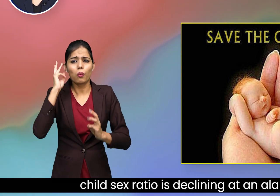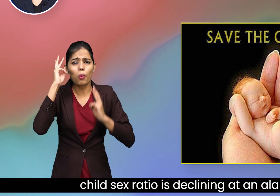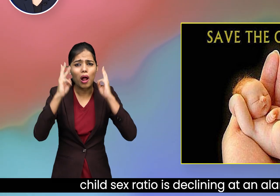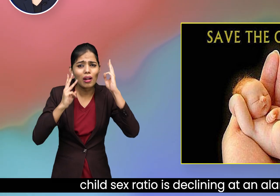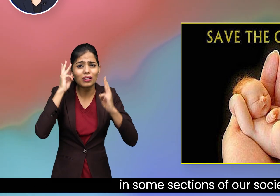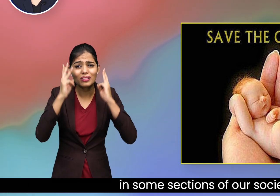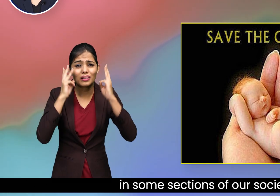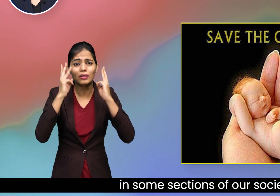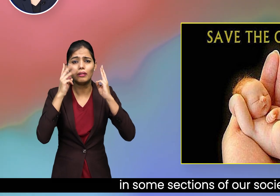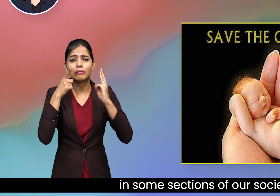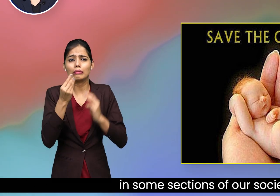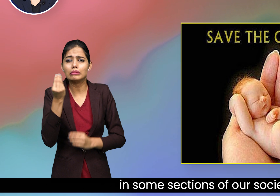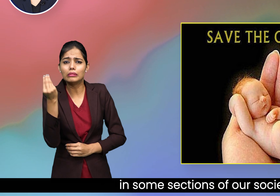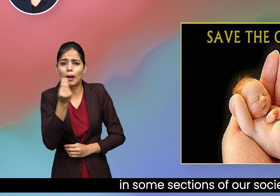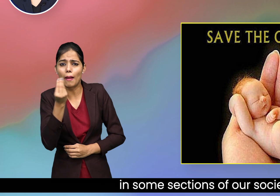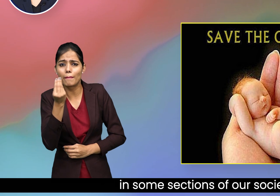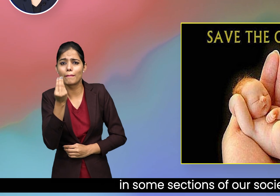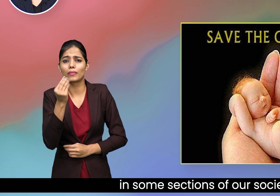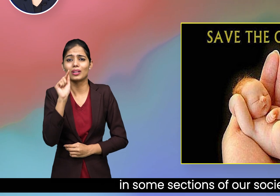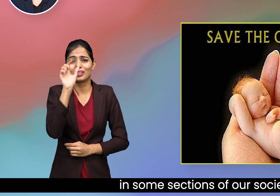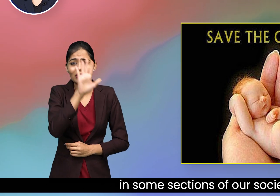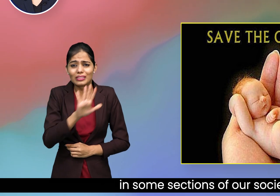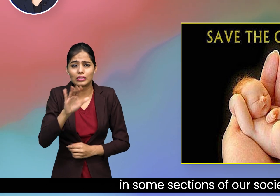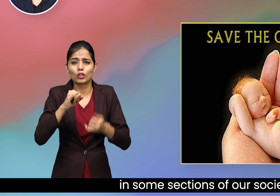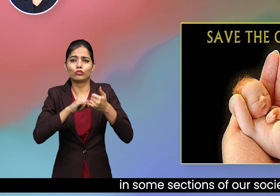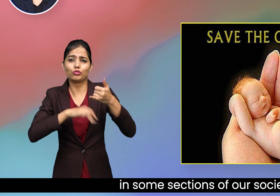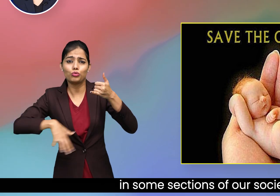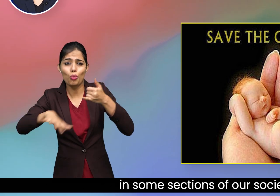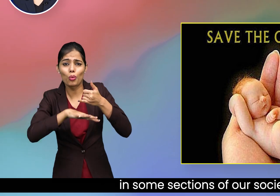alarming rate in some sections of our society.